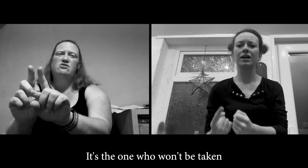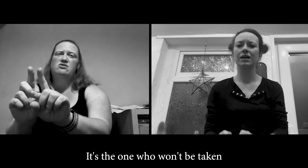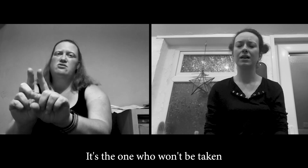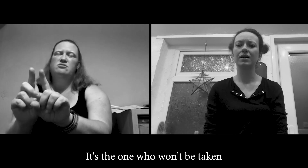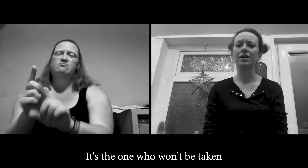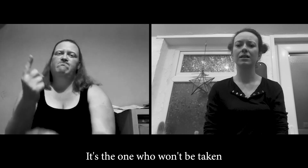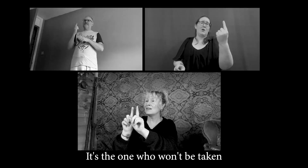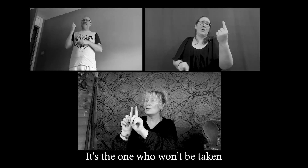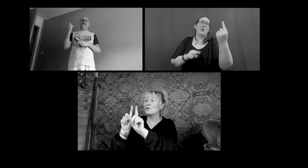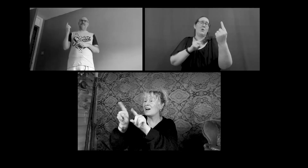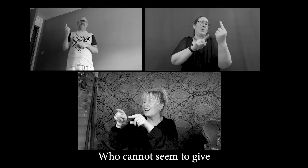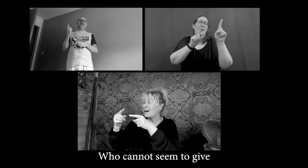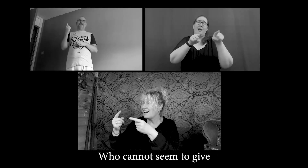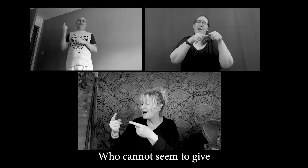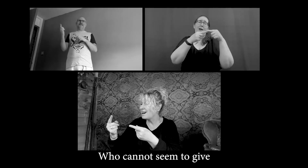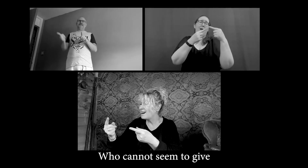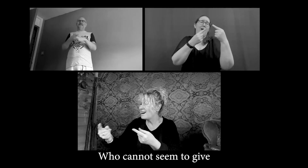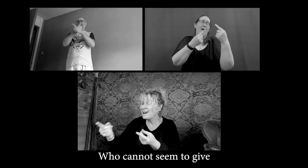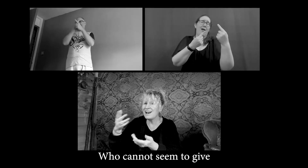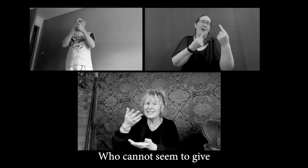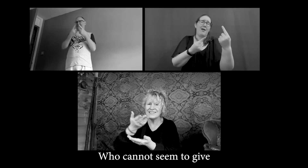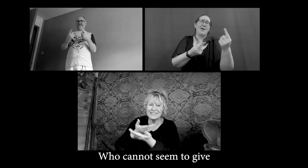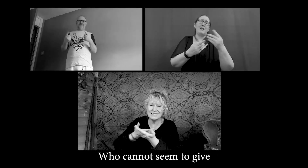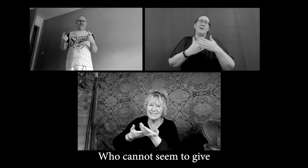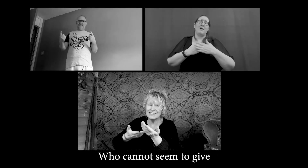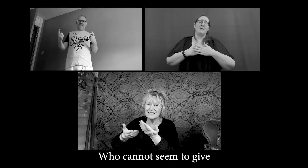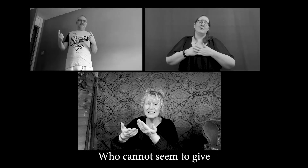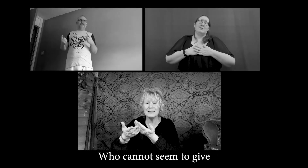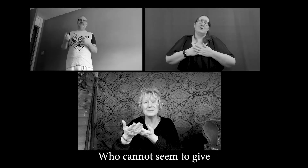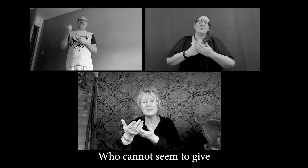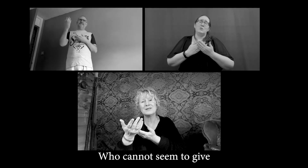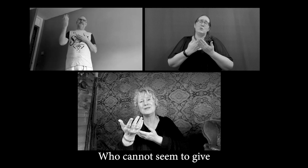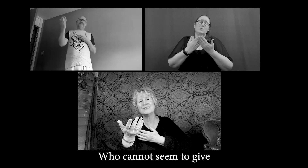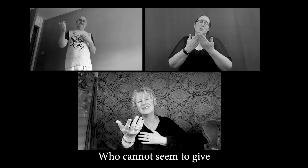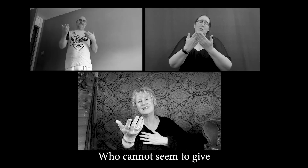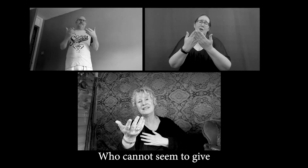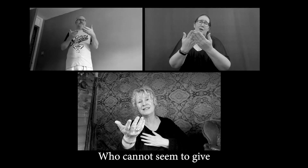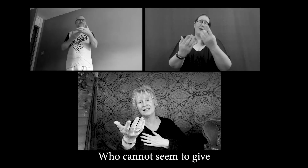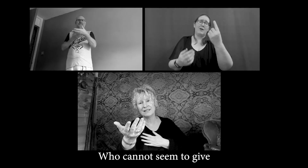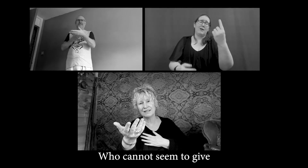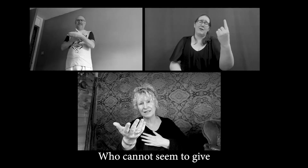who cannot seem to give.